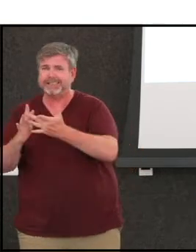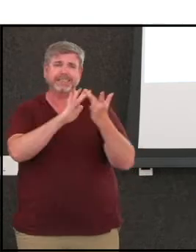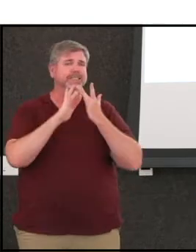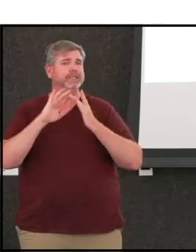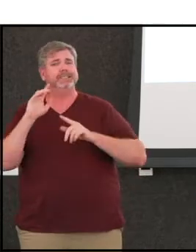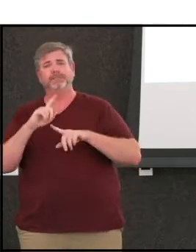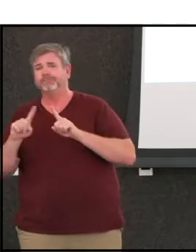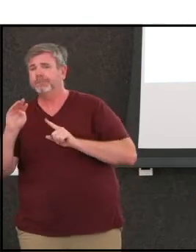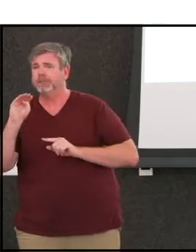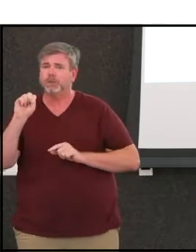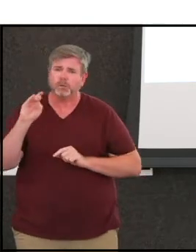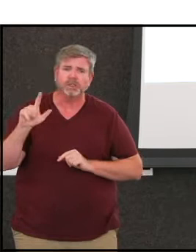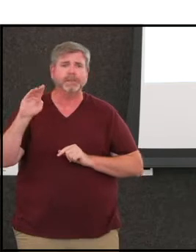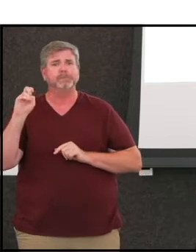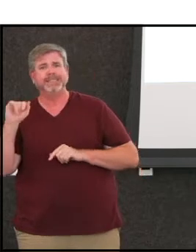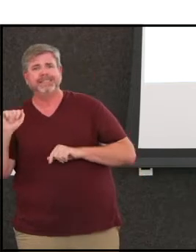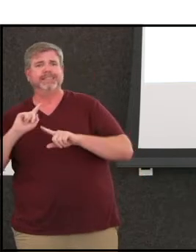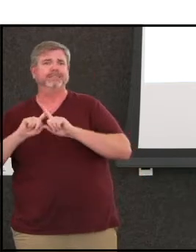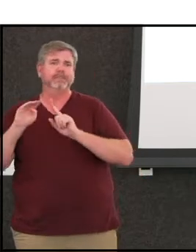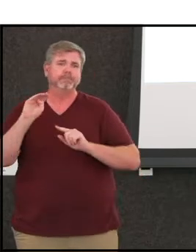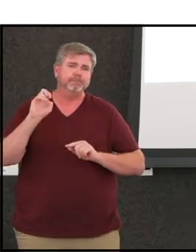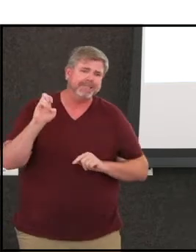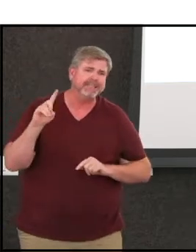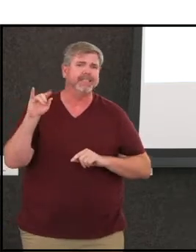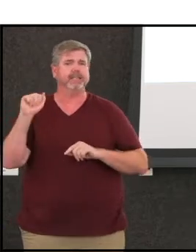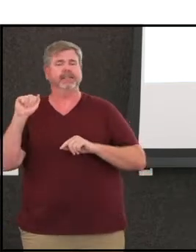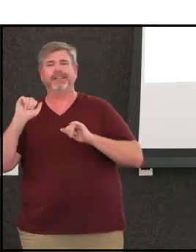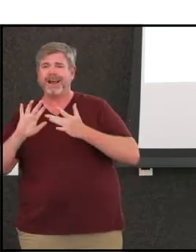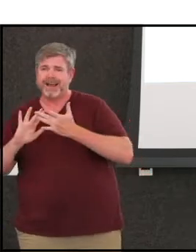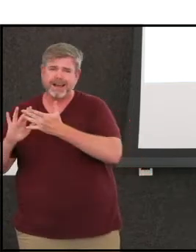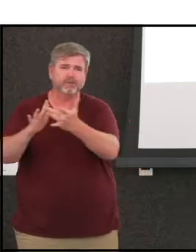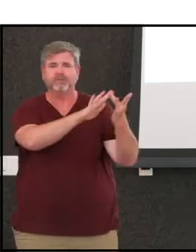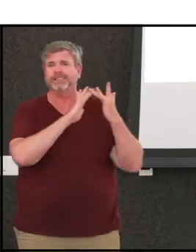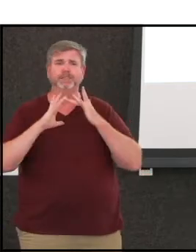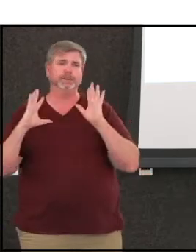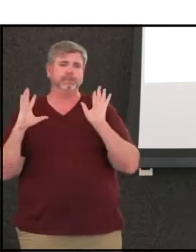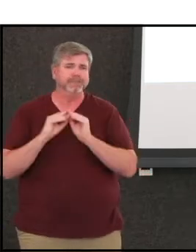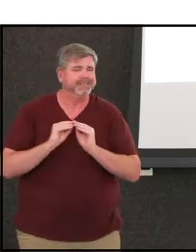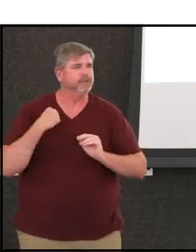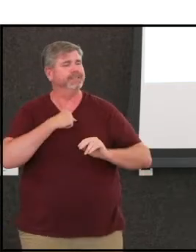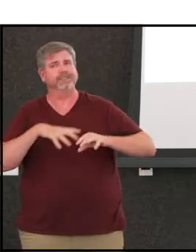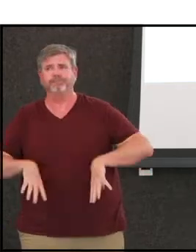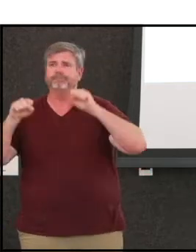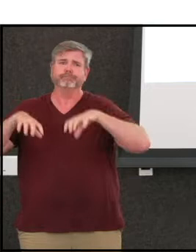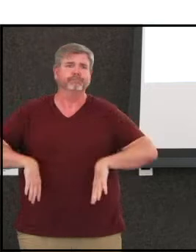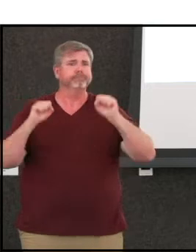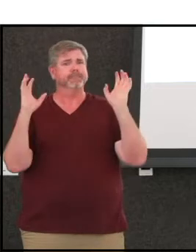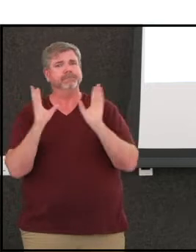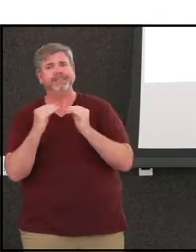and doing a lot of community outreach by doing these kind of events, being in schools, working